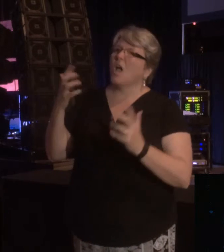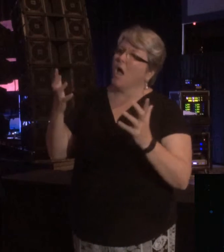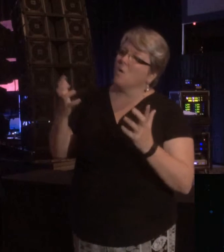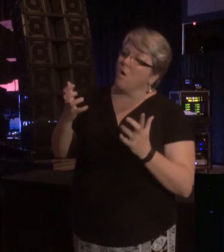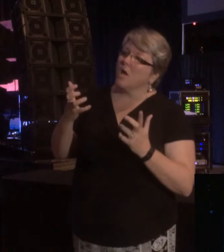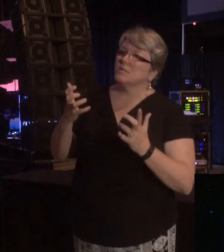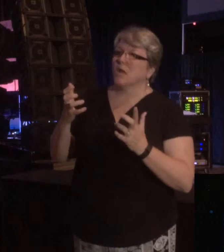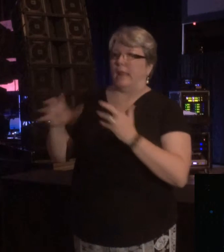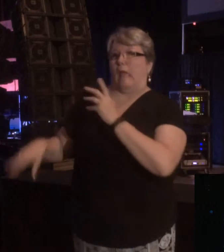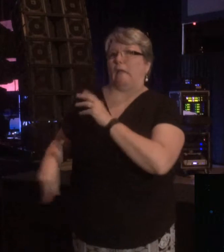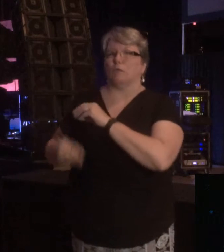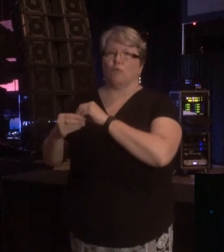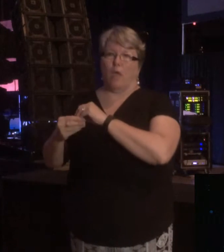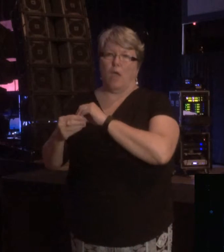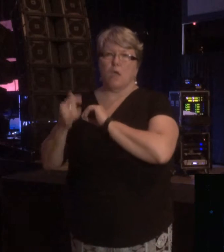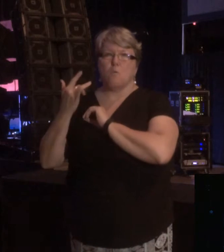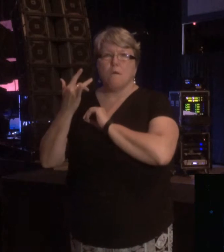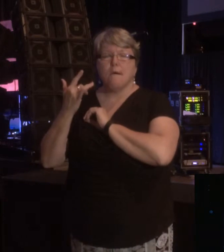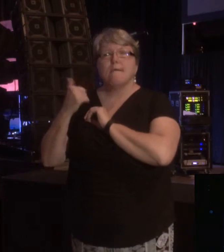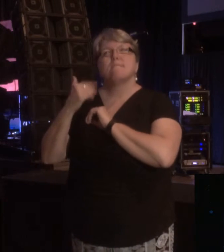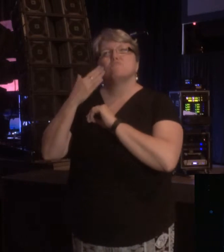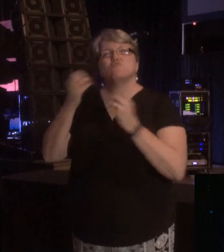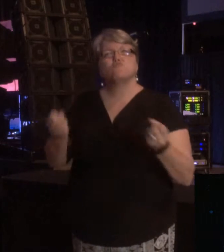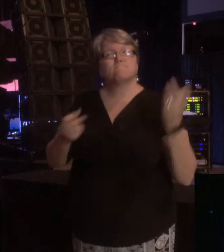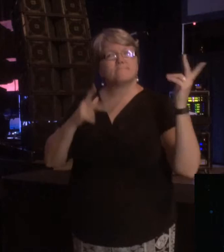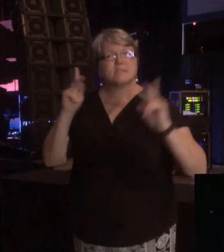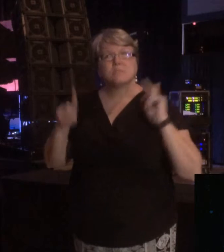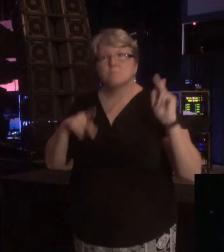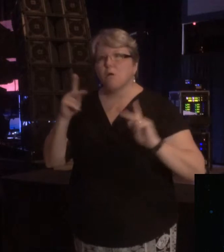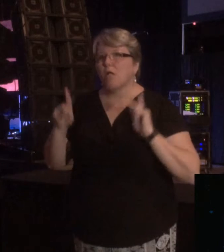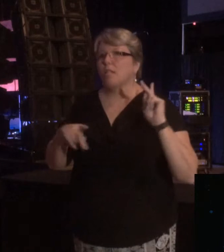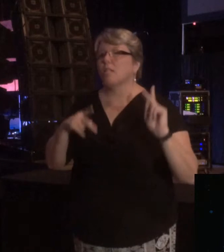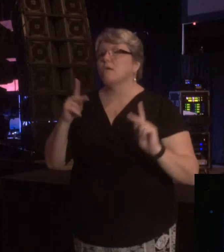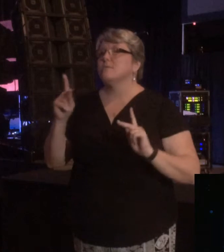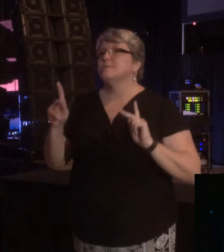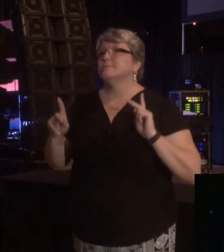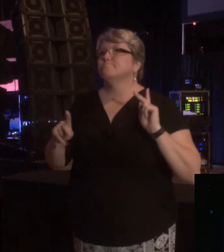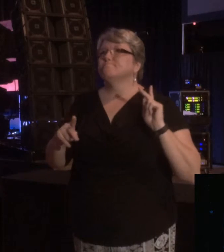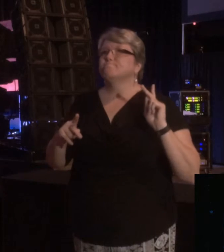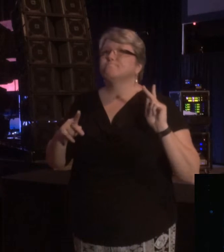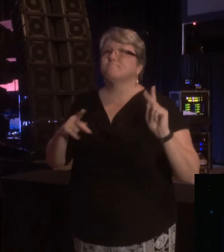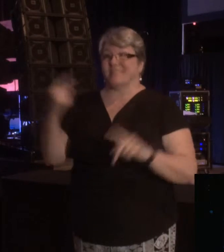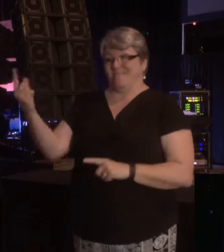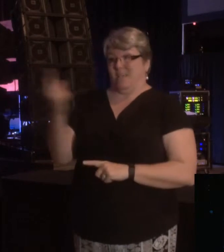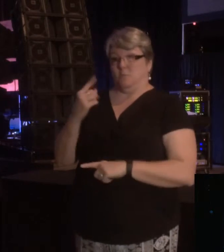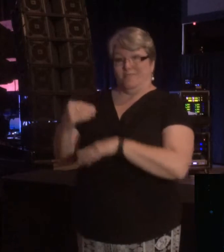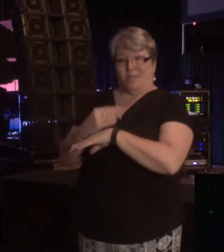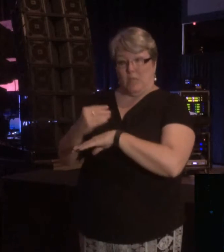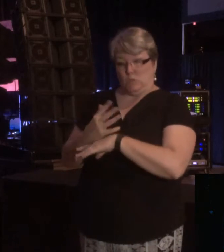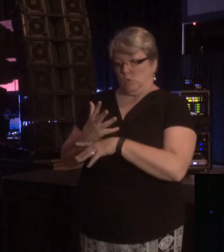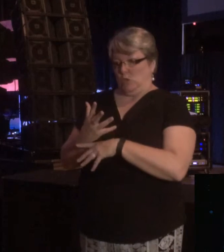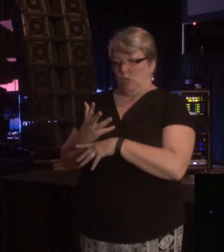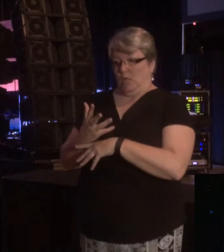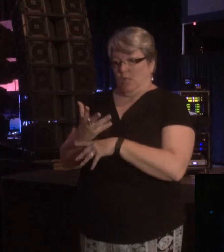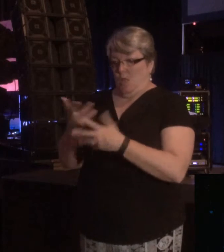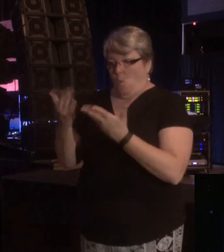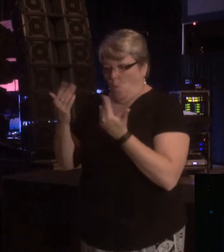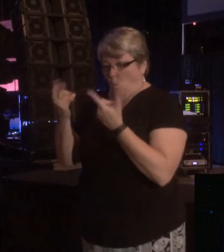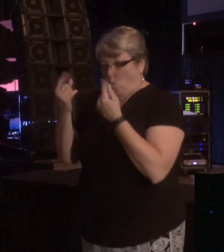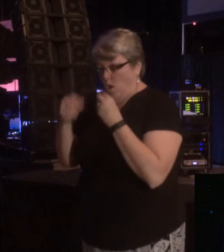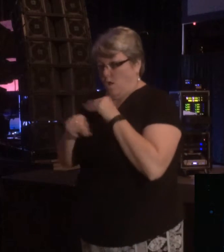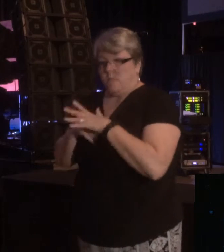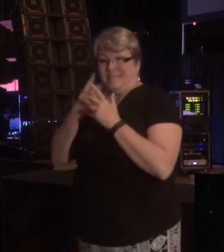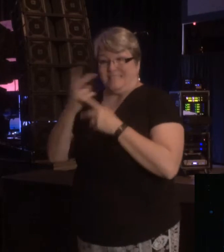guys. Well, I think you're bringing up a good point because I think sometimes what we can do, and we can do it in a lot of realms, is we